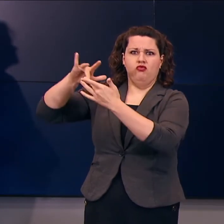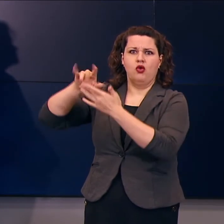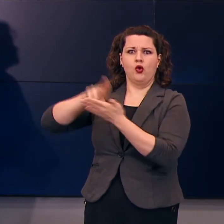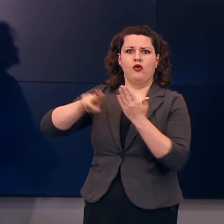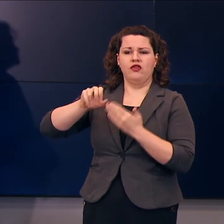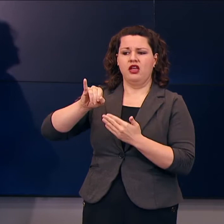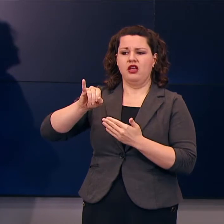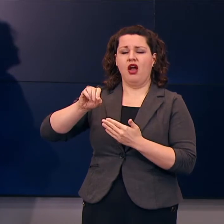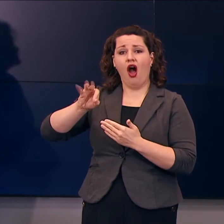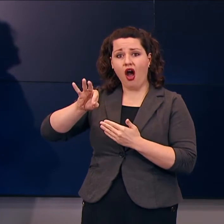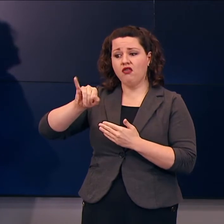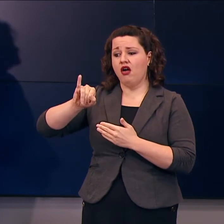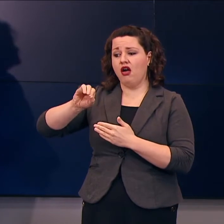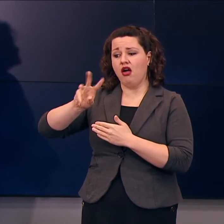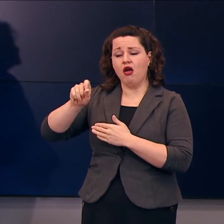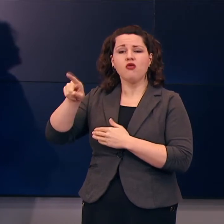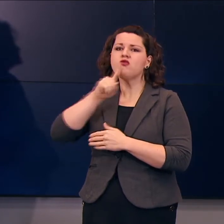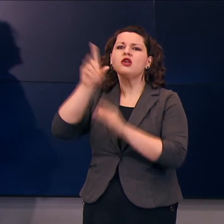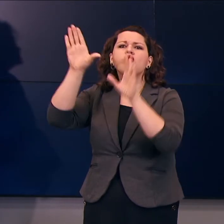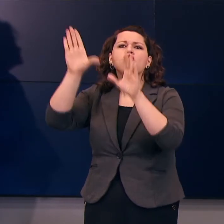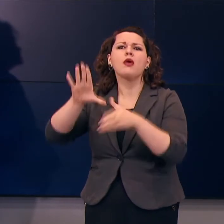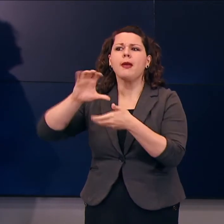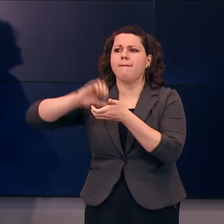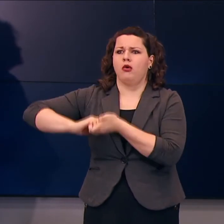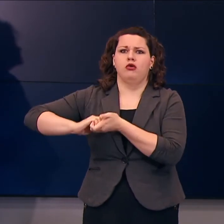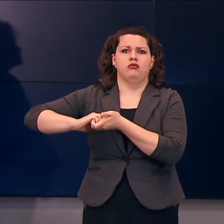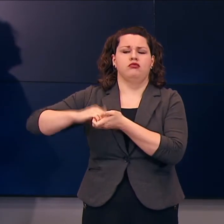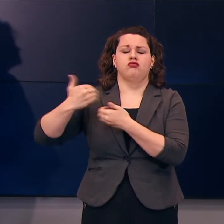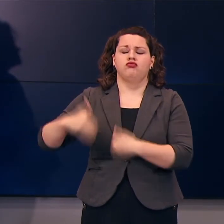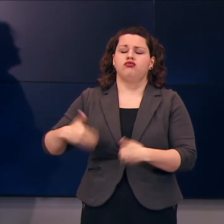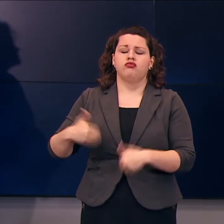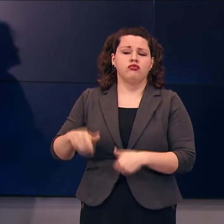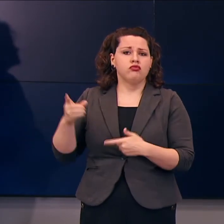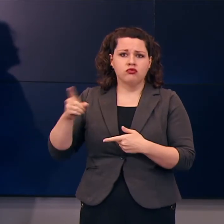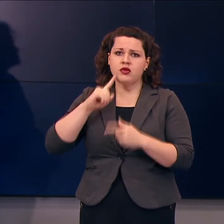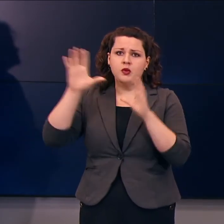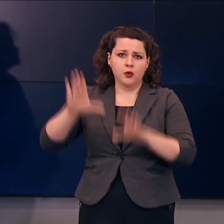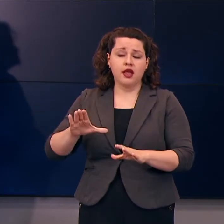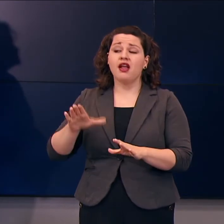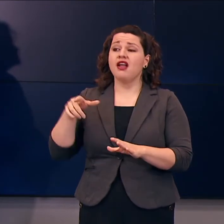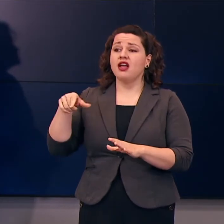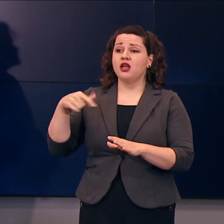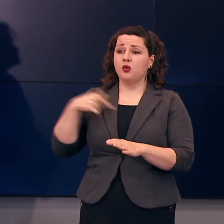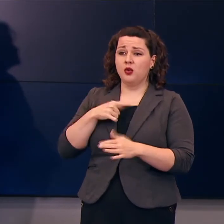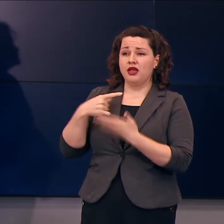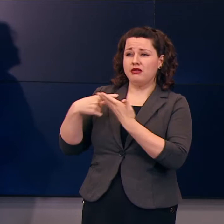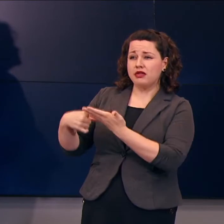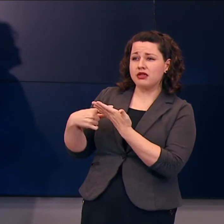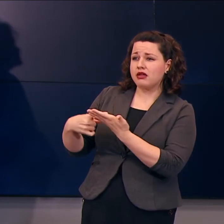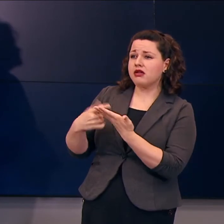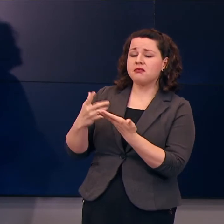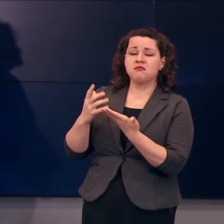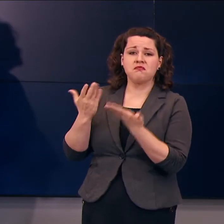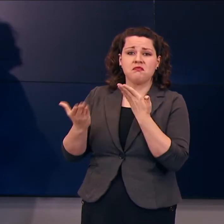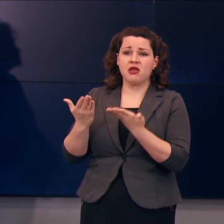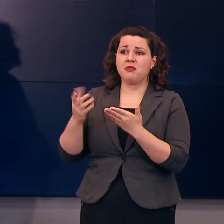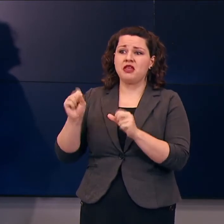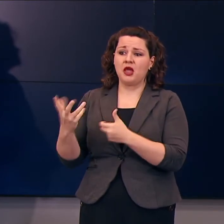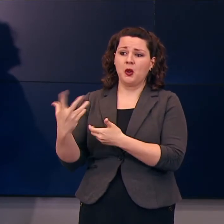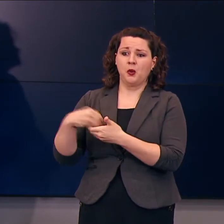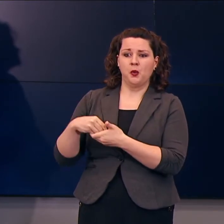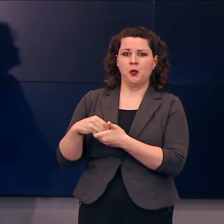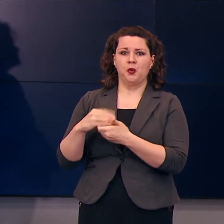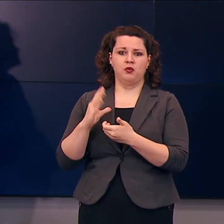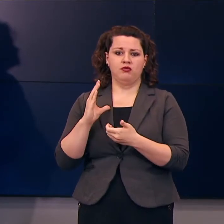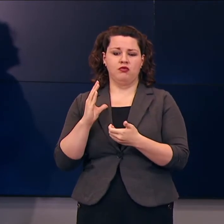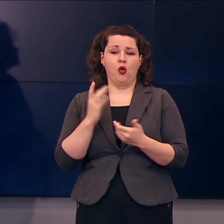University of Iowa, who have been great partners through all of this, to talk about how we can maybe take into account some of the